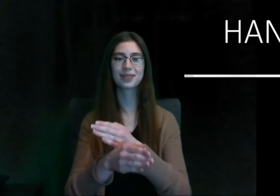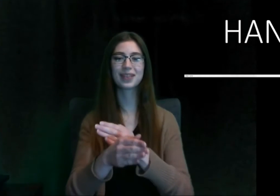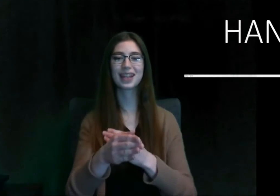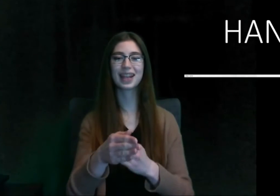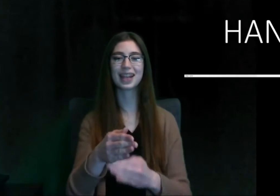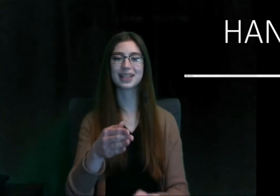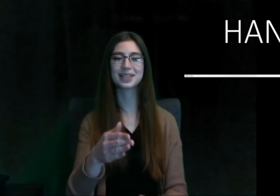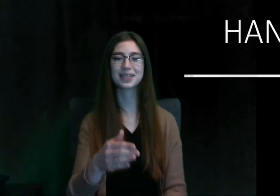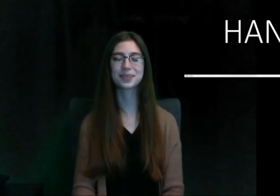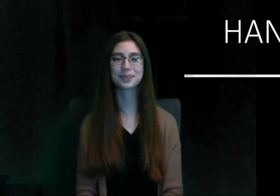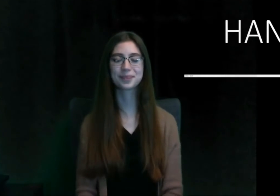Hand.